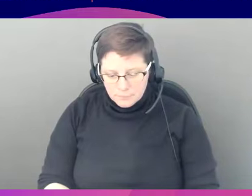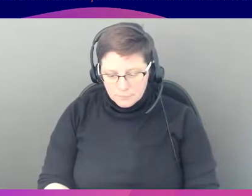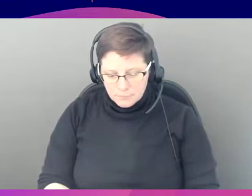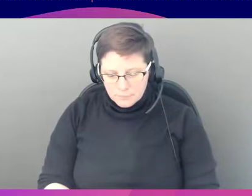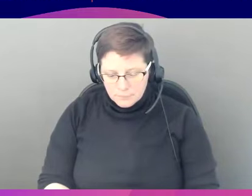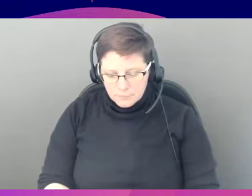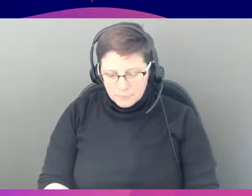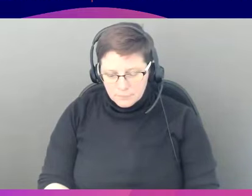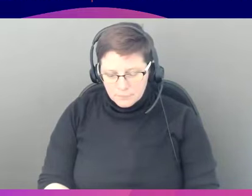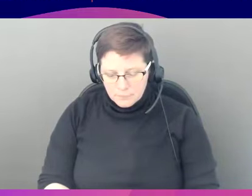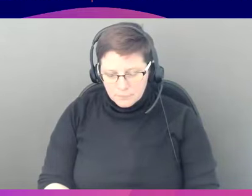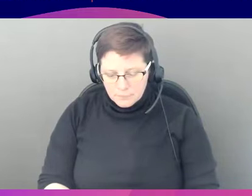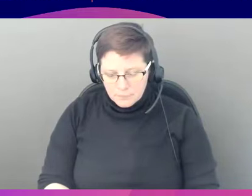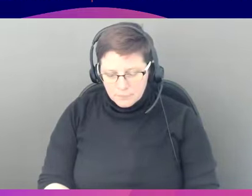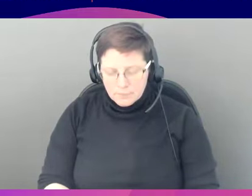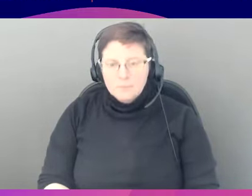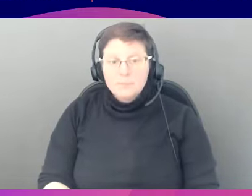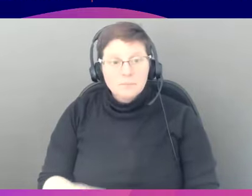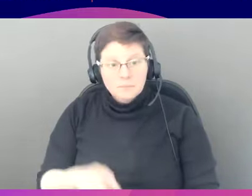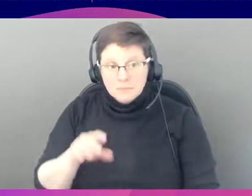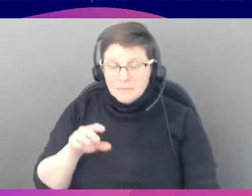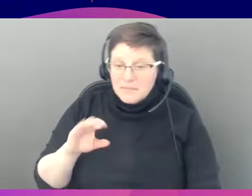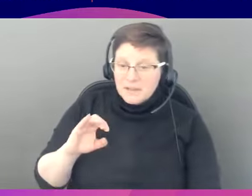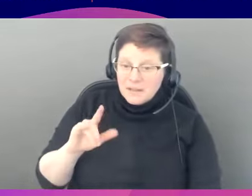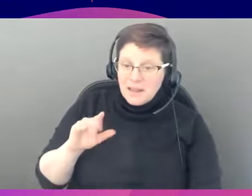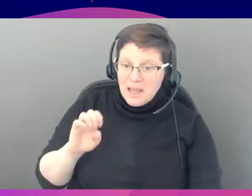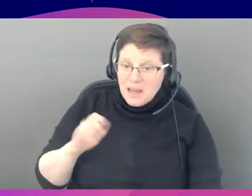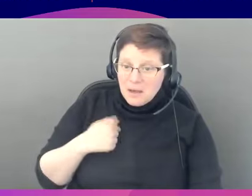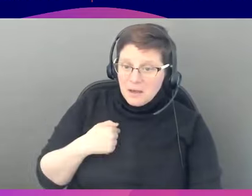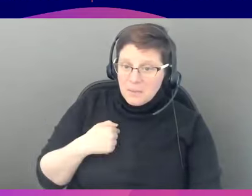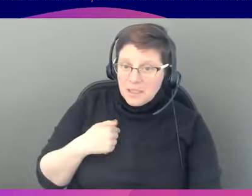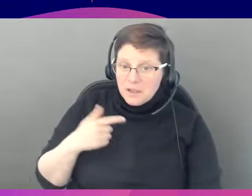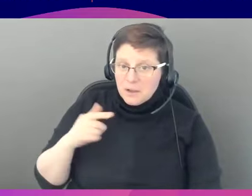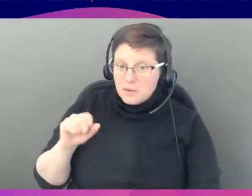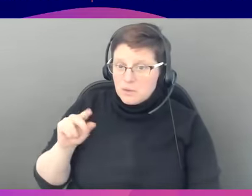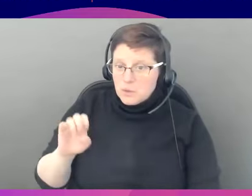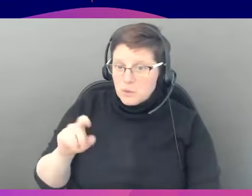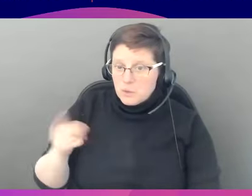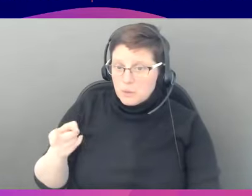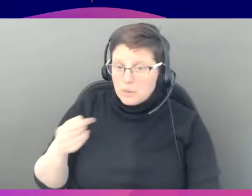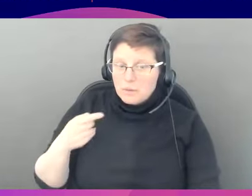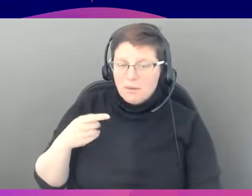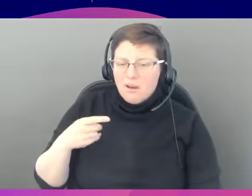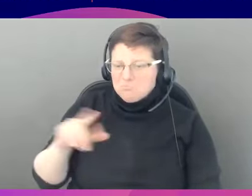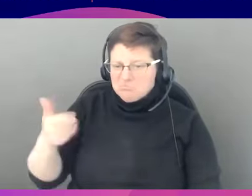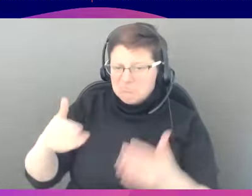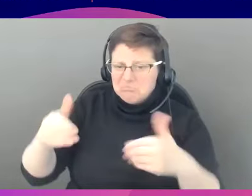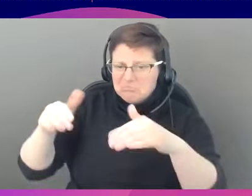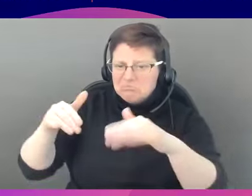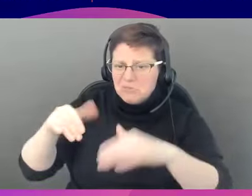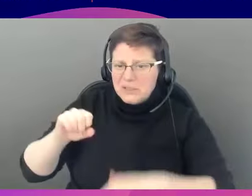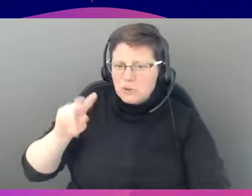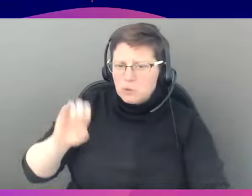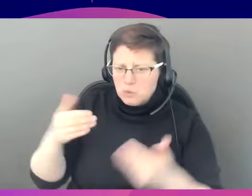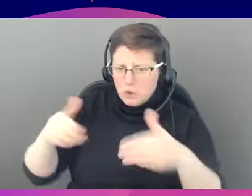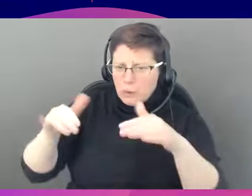Sue, do you want me to take this? I can also take it. Yeah, you can go ahead. I think, yeah, we're